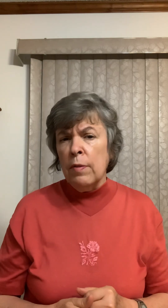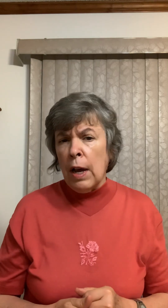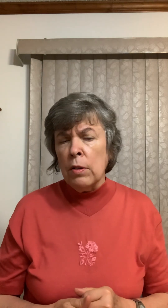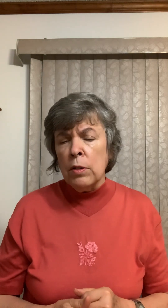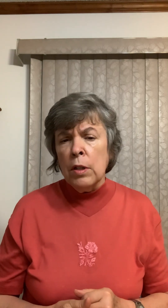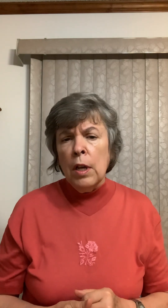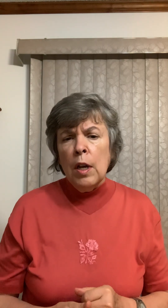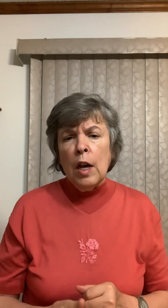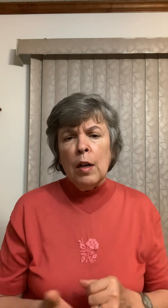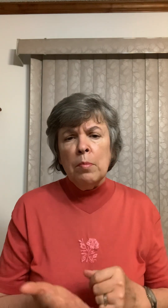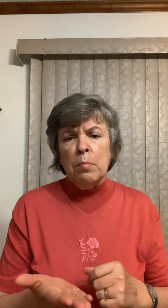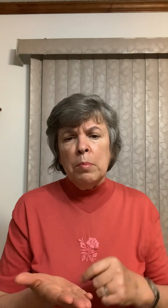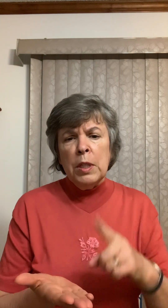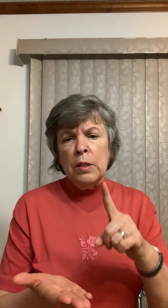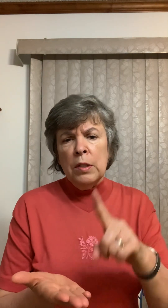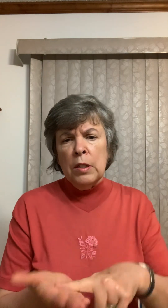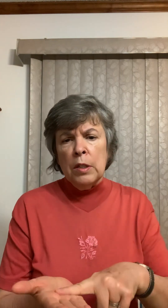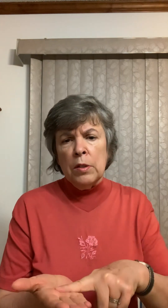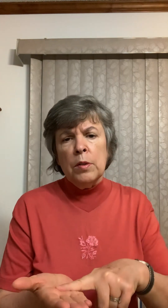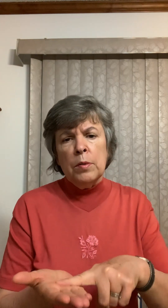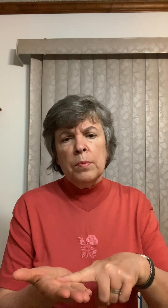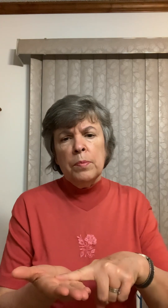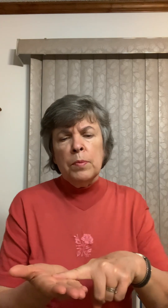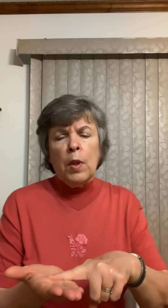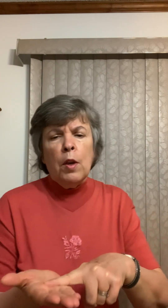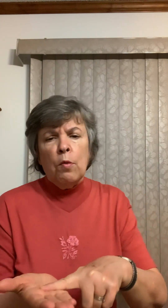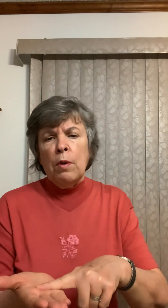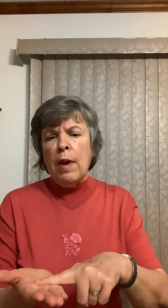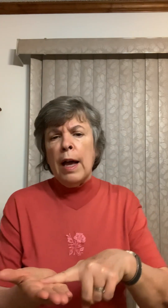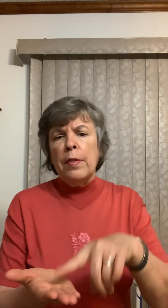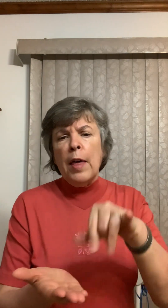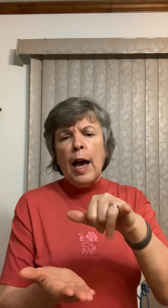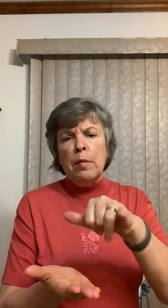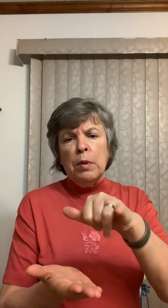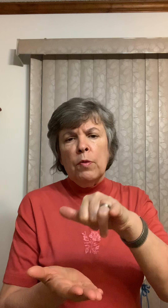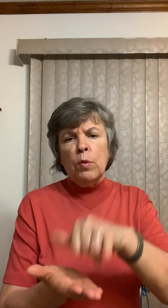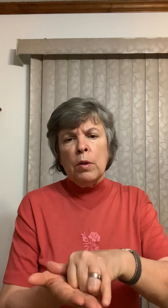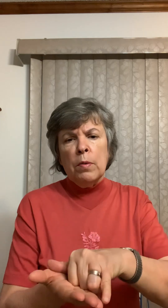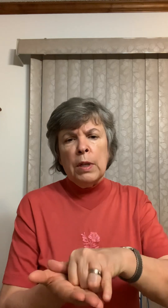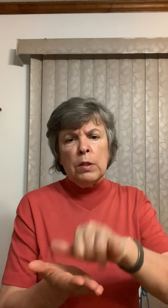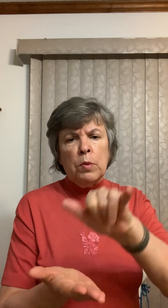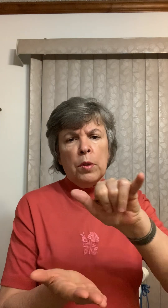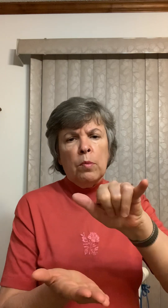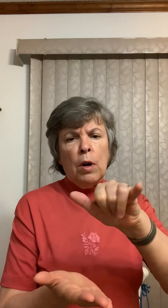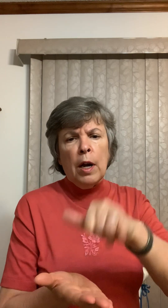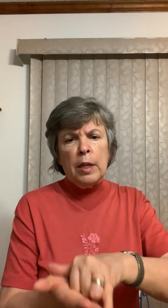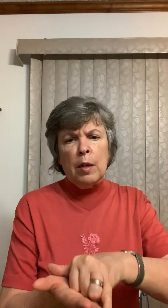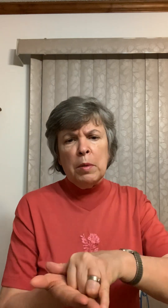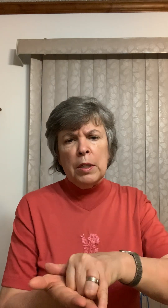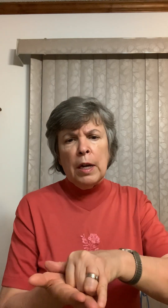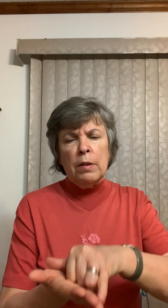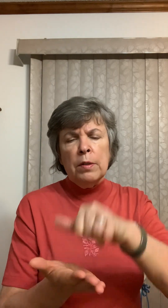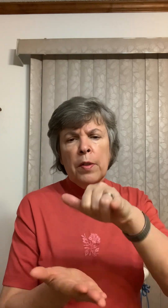out, but this is this. We've had that before. That's with the Y coming down.